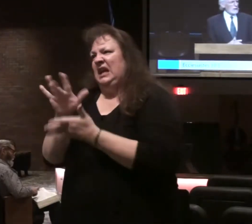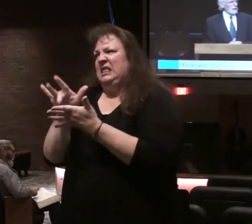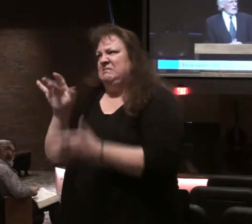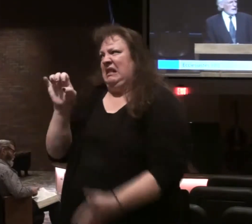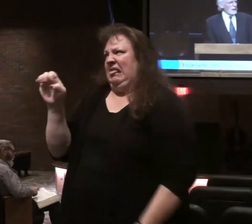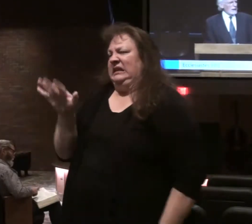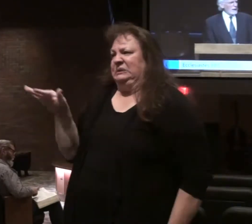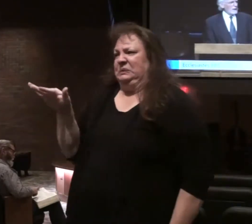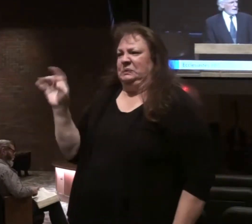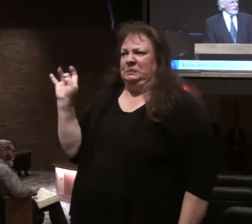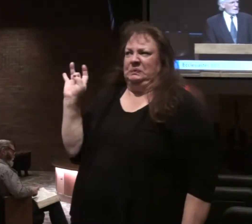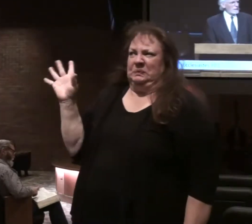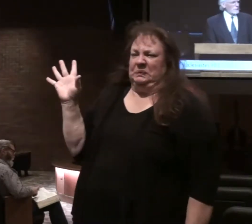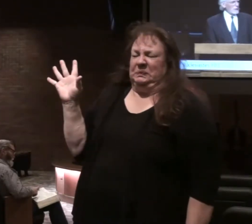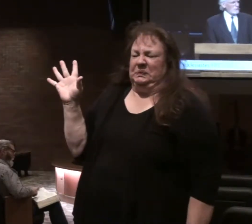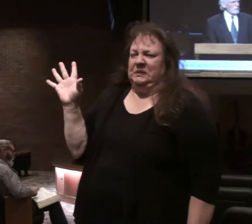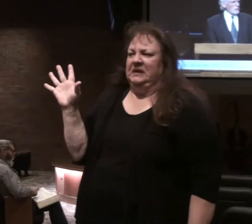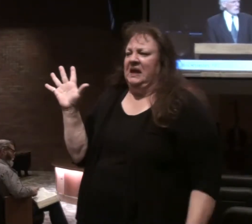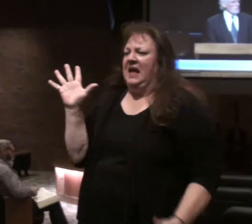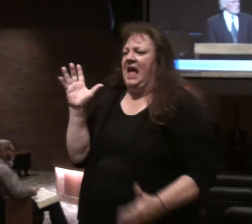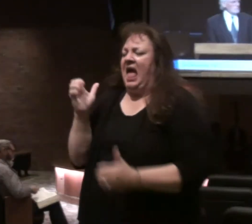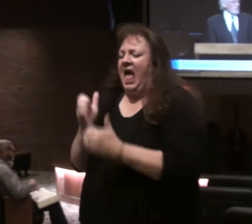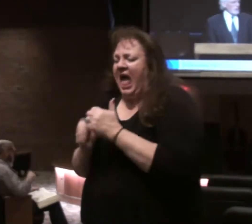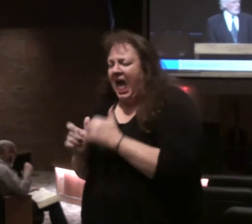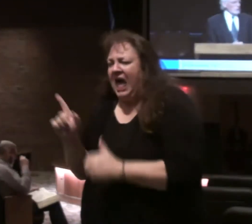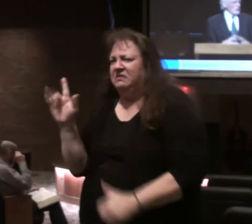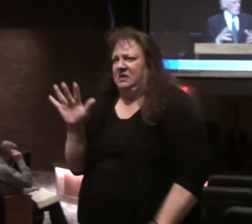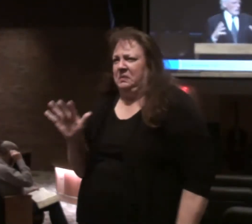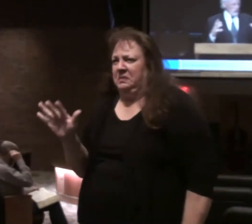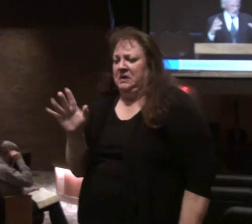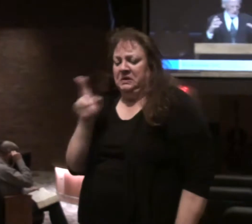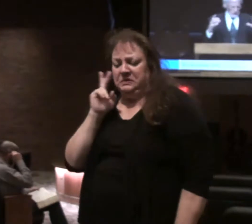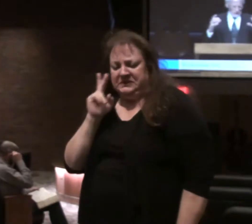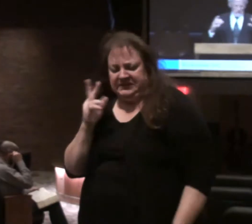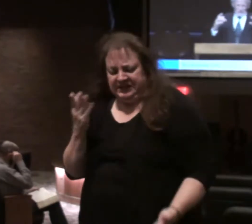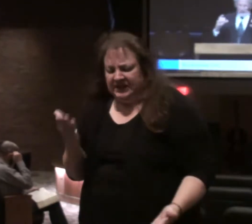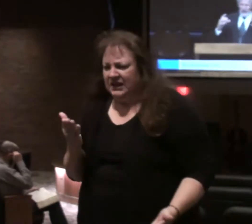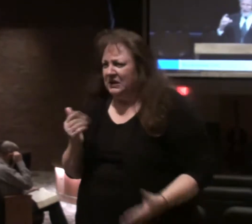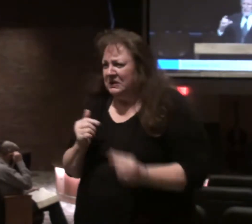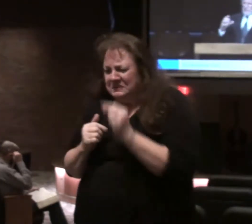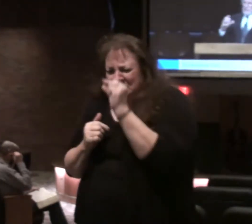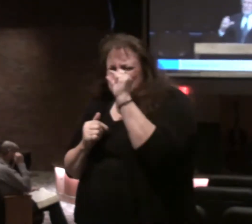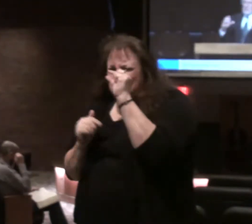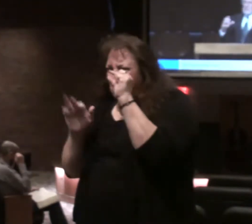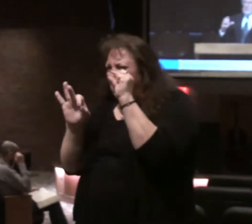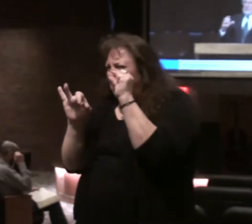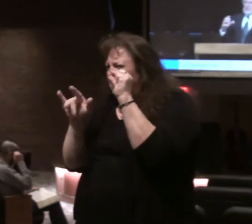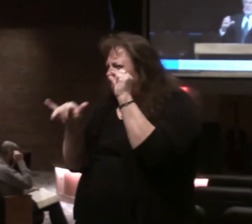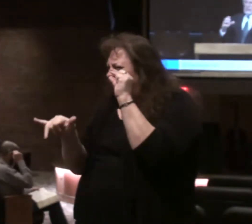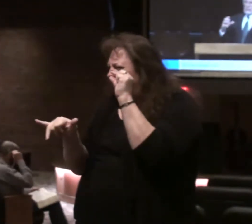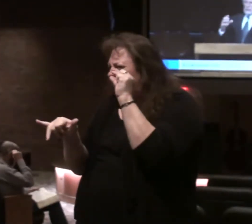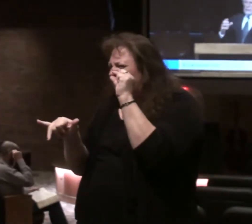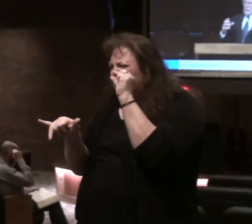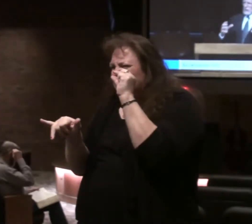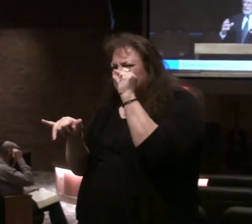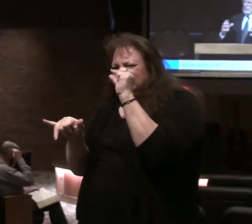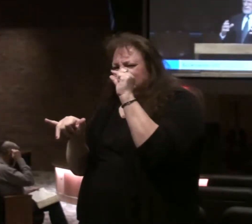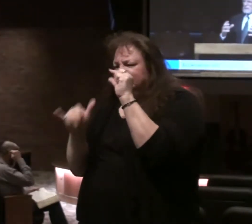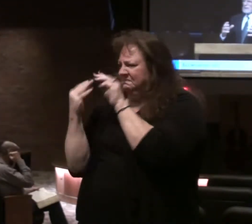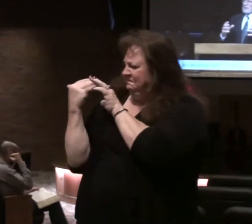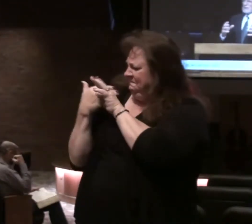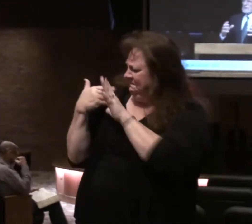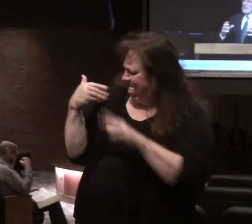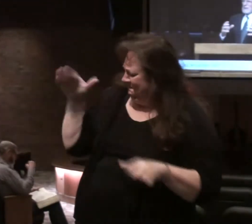East, and they were everywhere. And you see what here? Little flies, just a